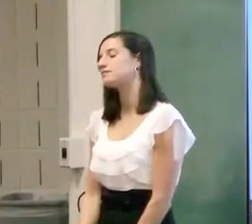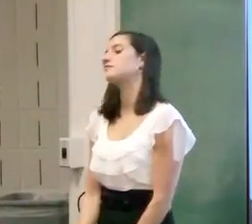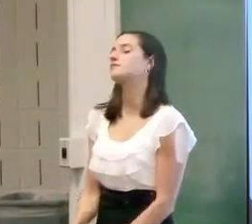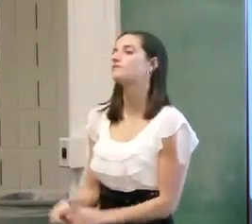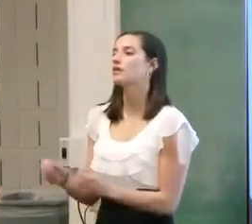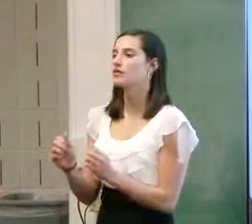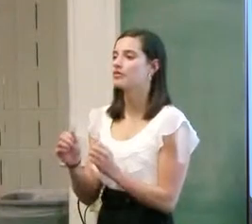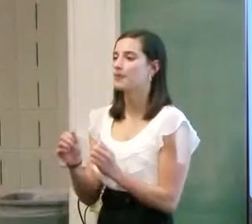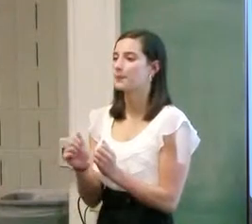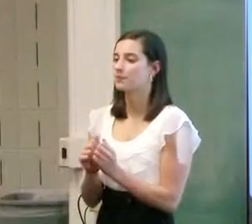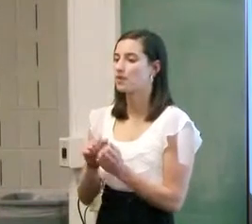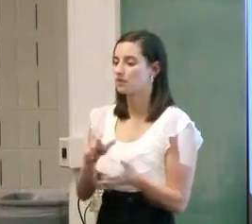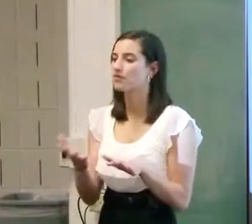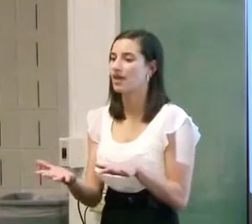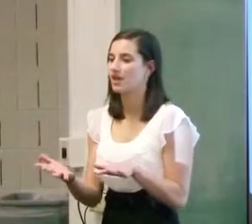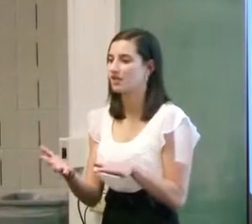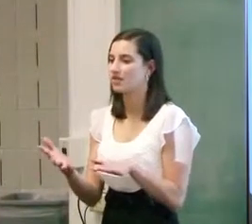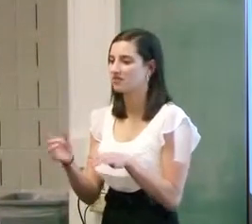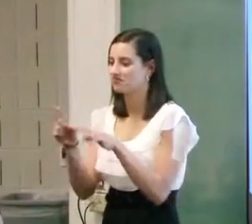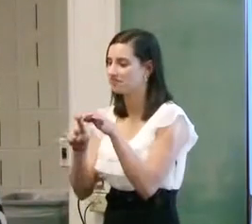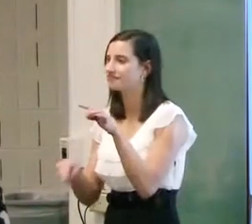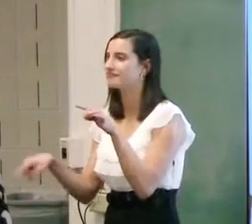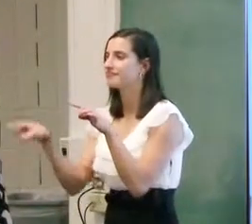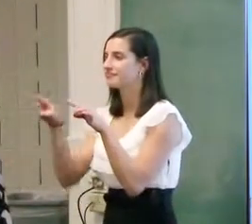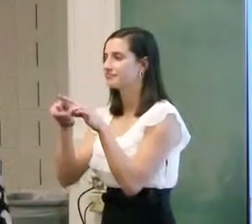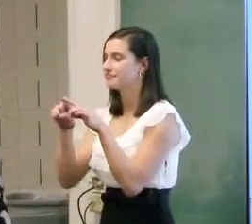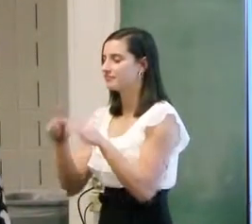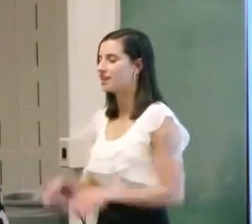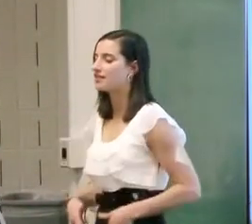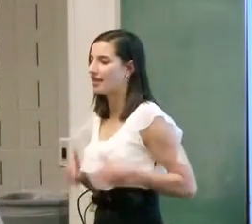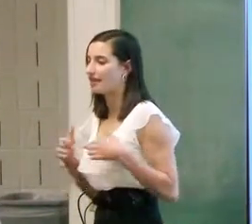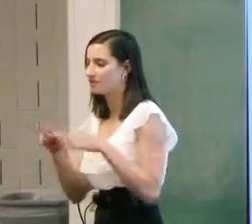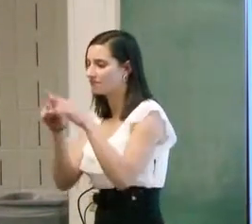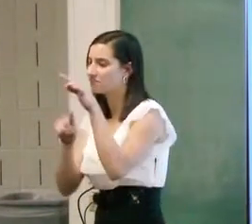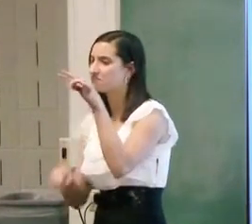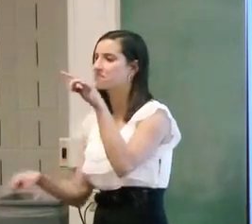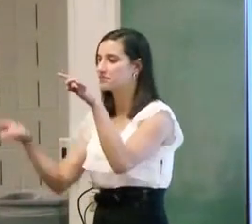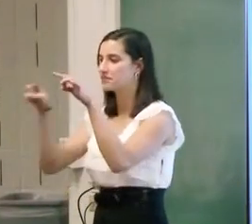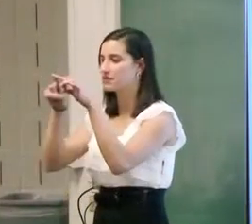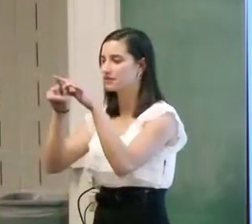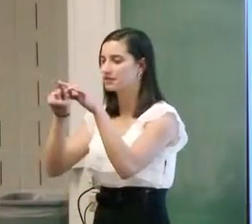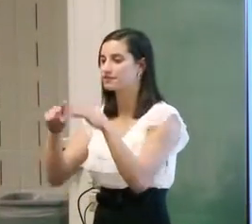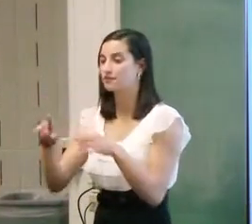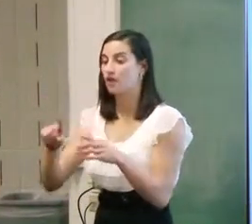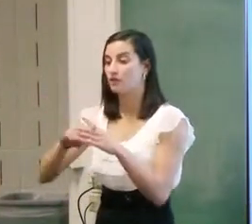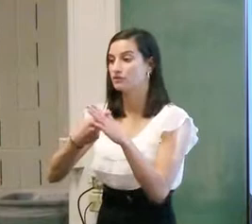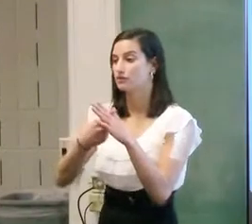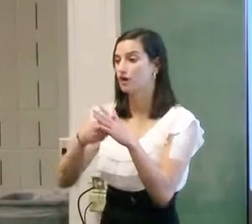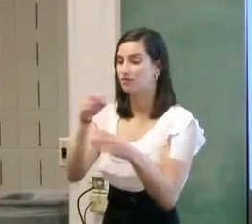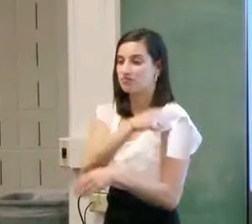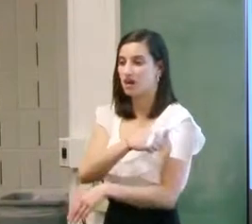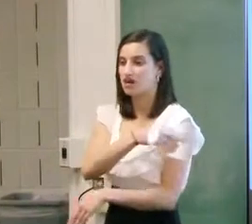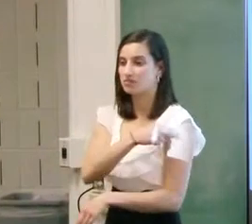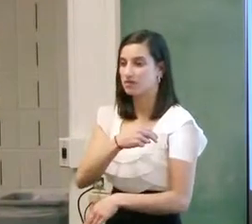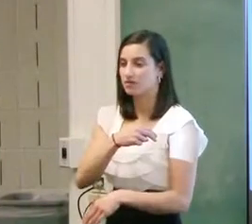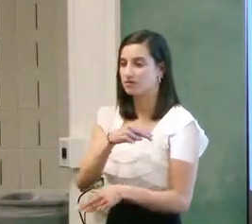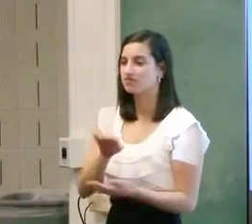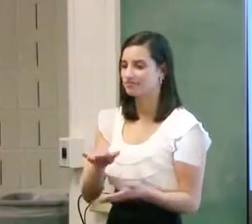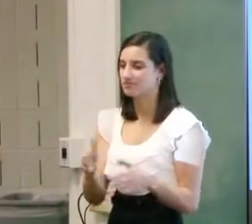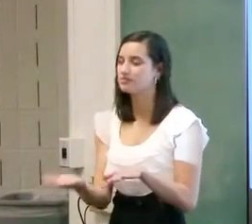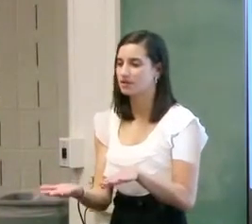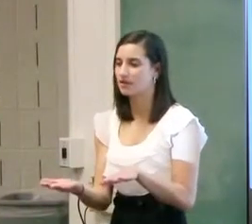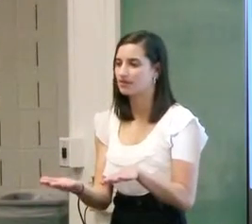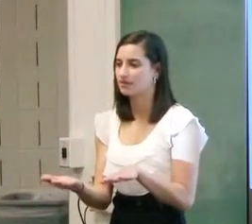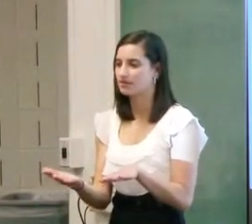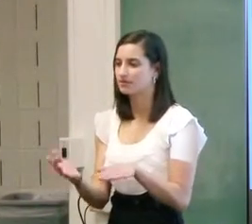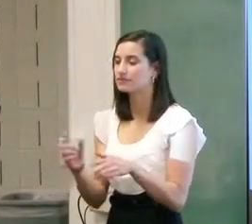With death, there's life, and I got to see that throughout my time at the hospital. When I first arrived at the hospital, there was a couple of